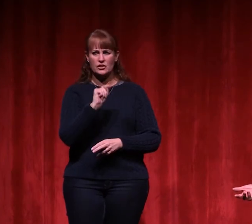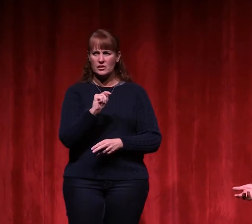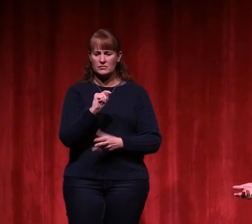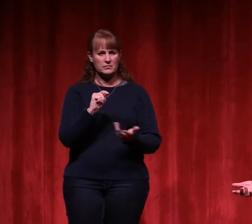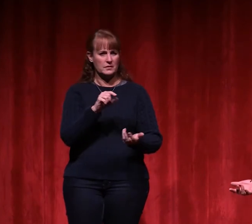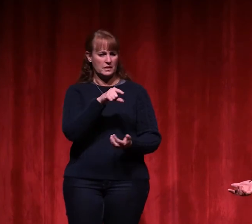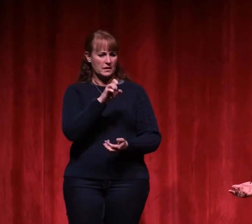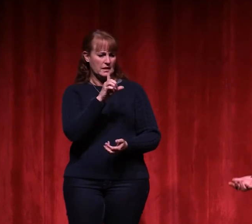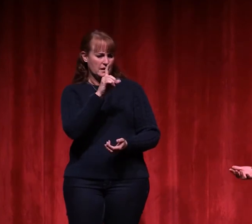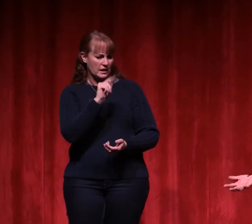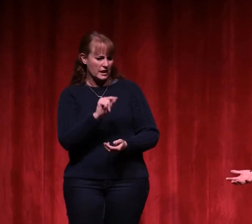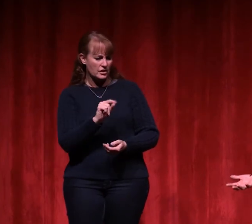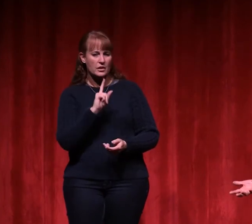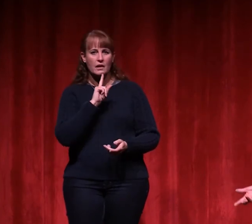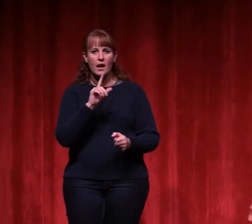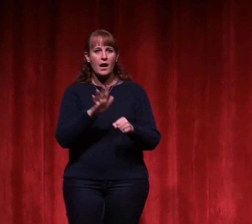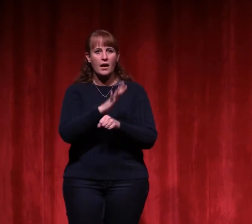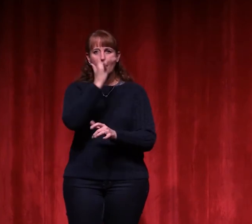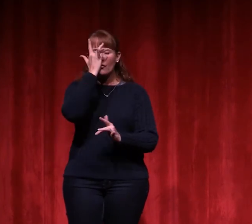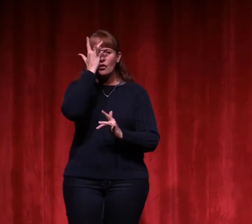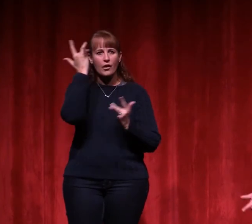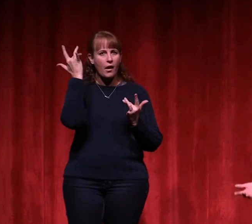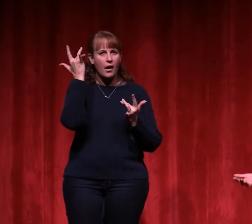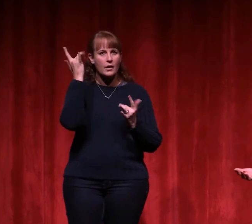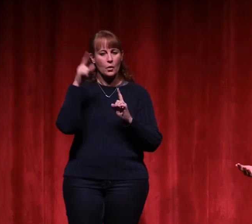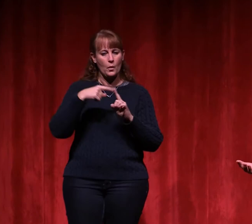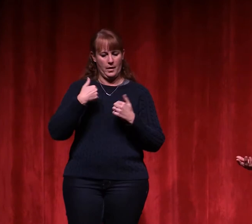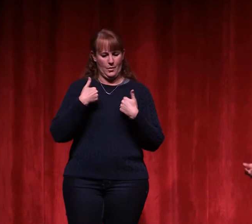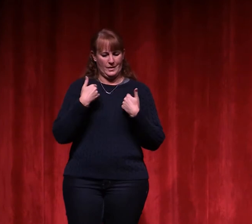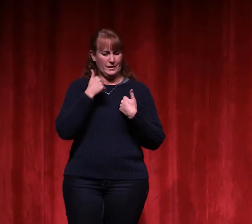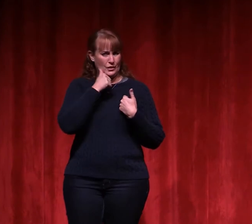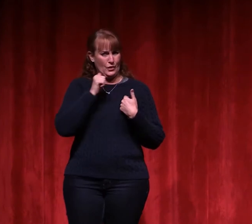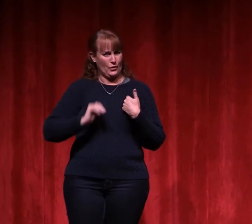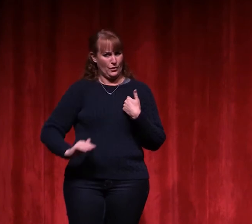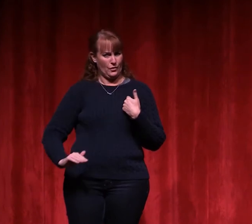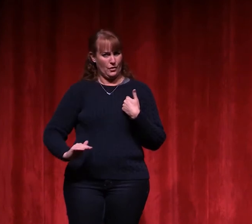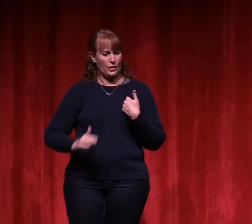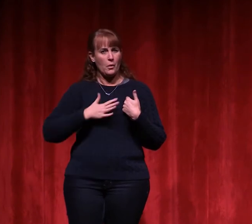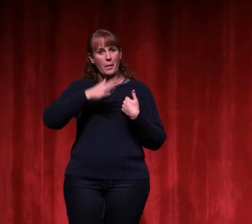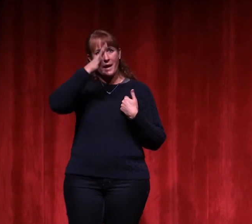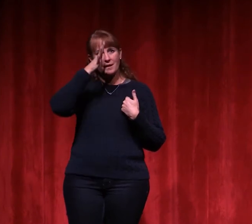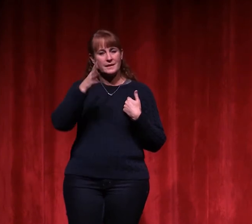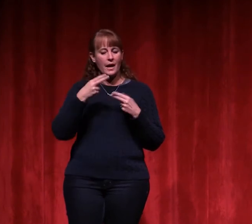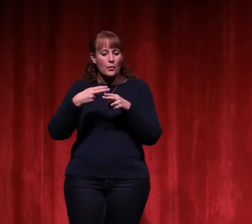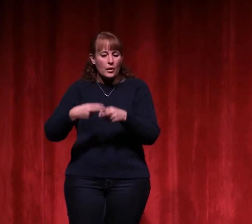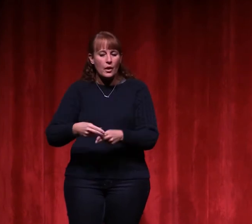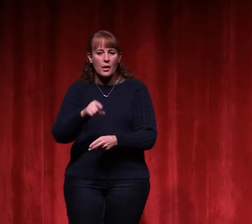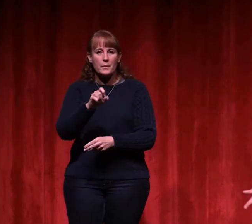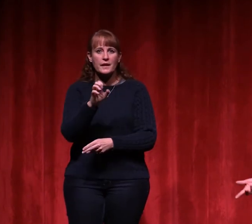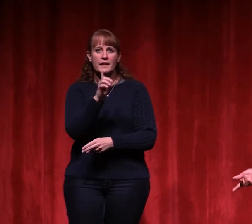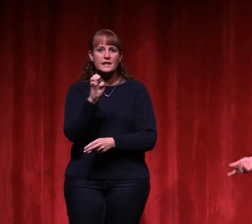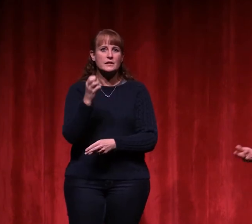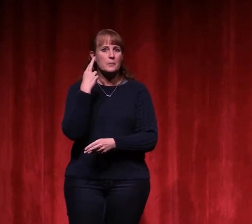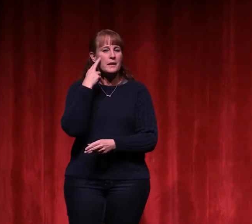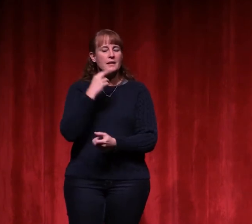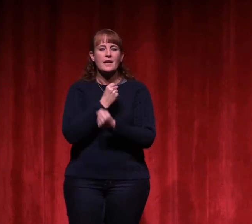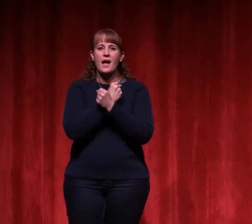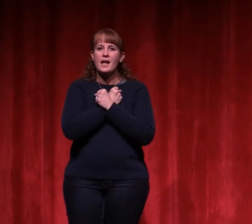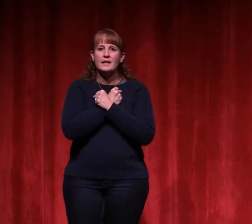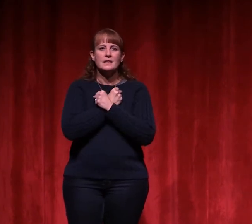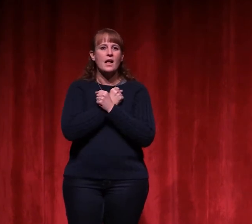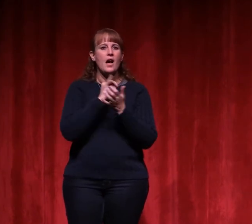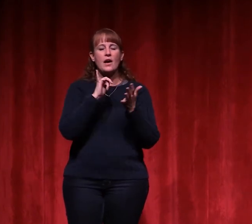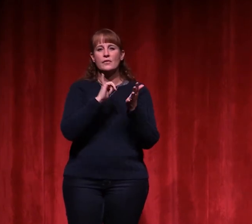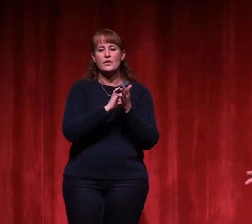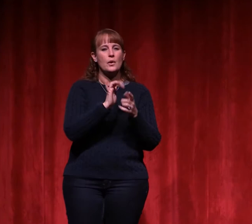Gidget? I completely forgot. That when I was a little girl, my dad called me Gidget because I loved the Gidget